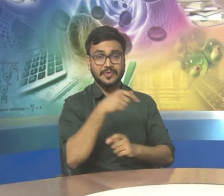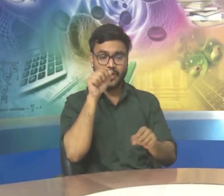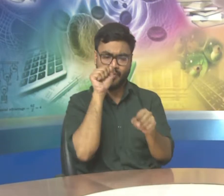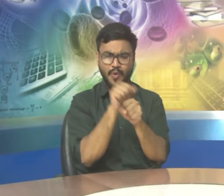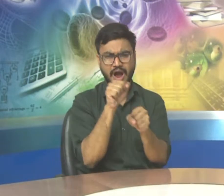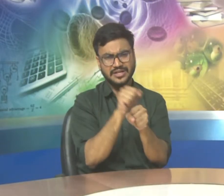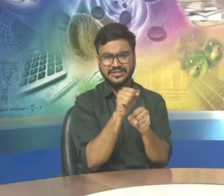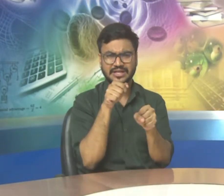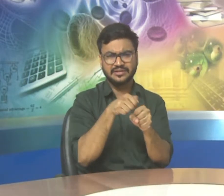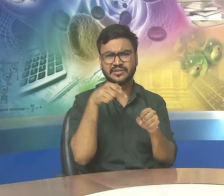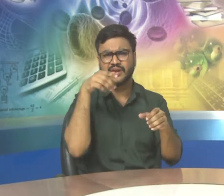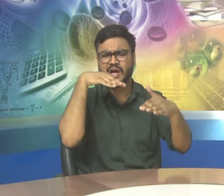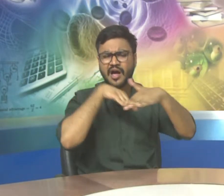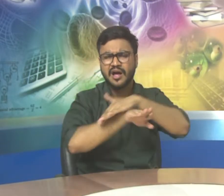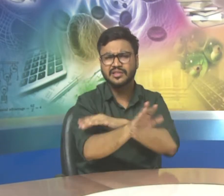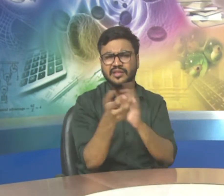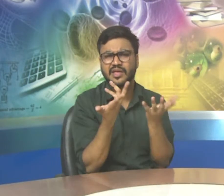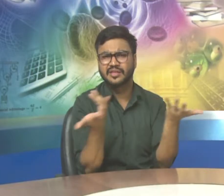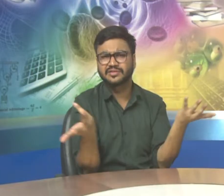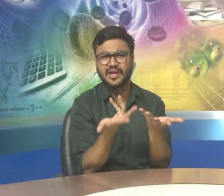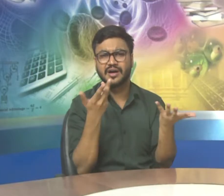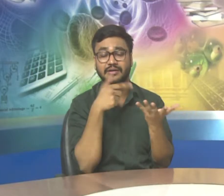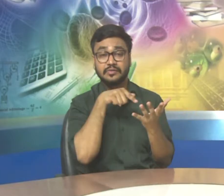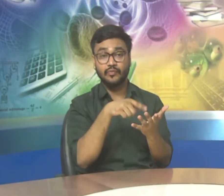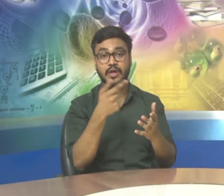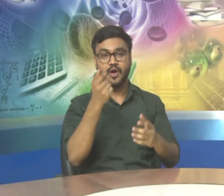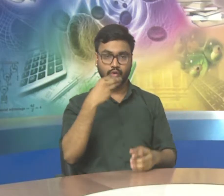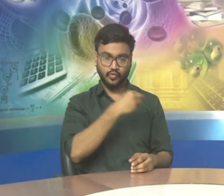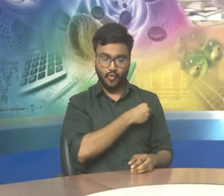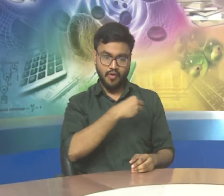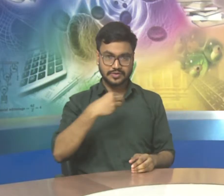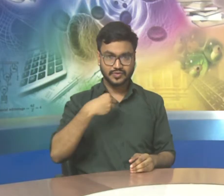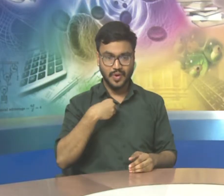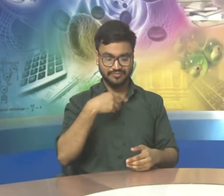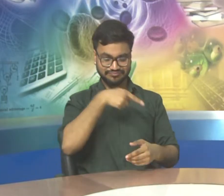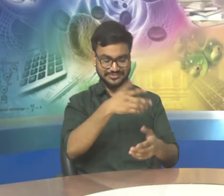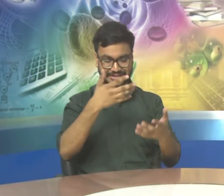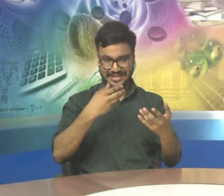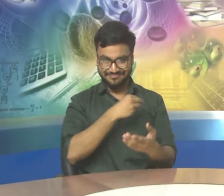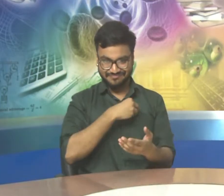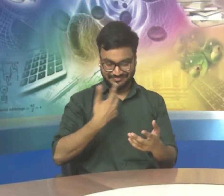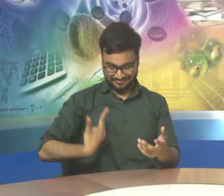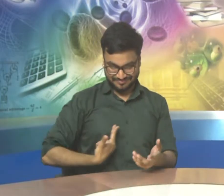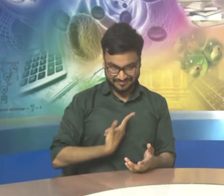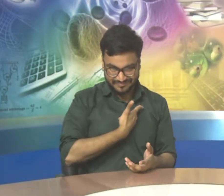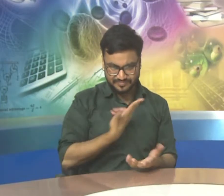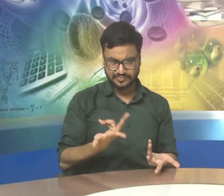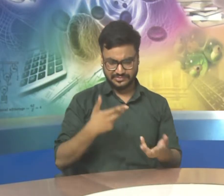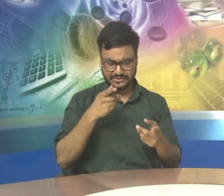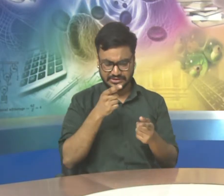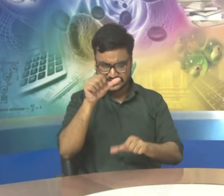Here is a picture on the screen which shows different activities doing by a